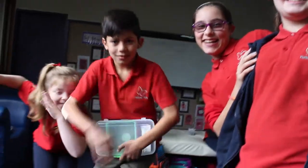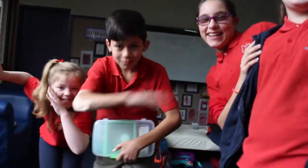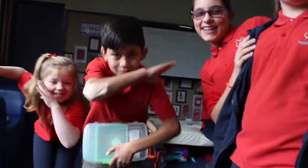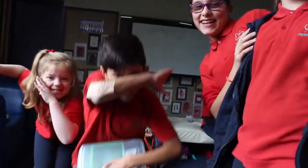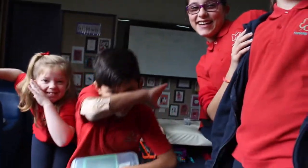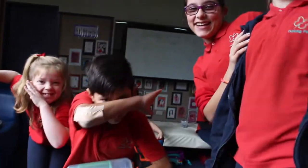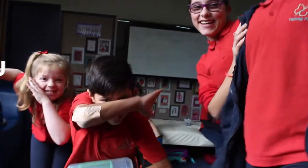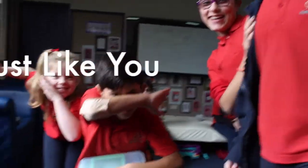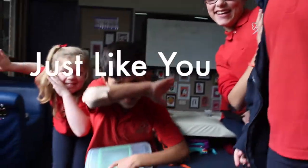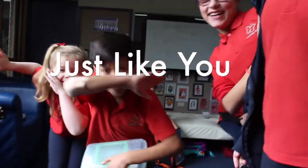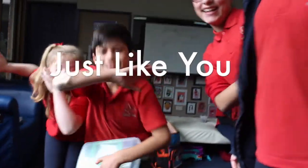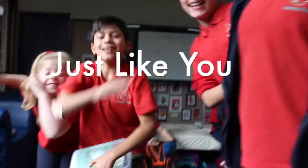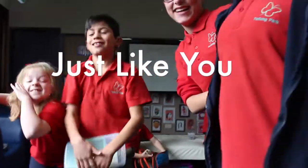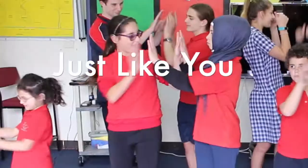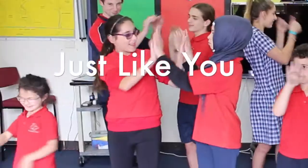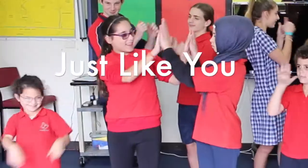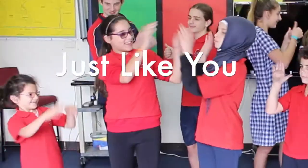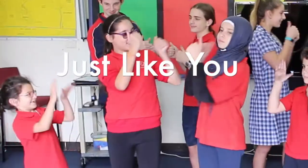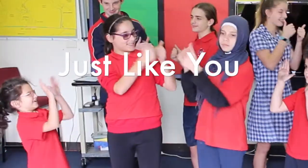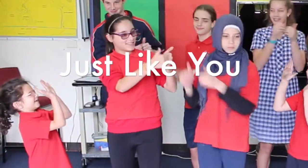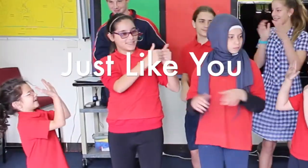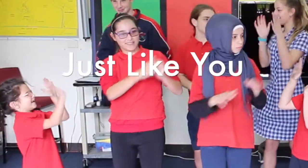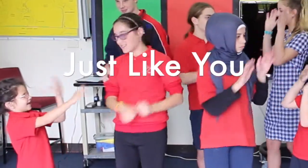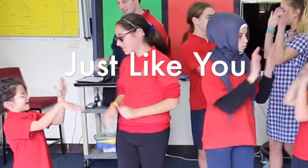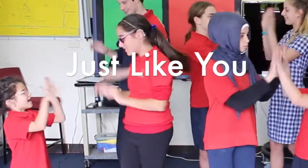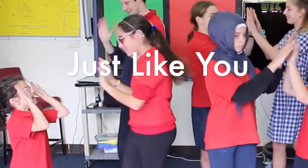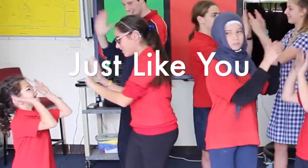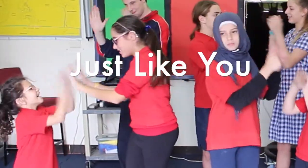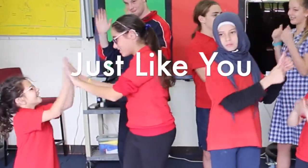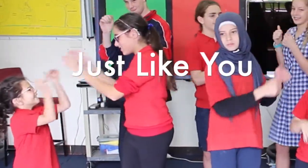I'm just like you. Just like you.